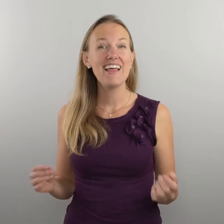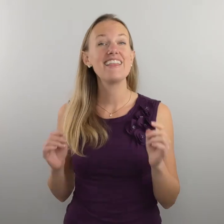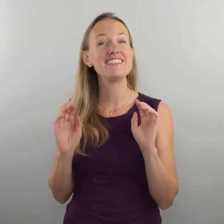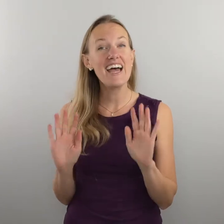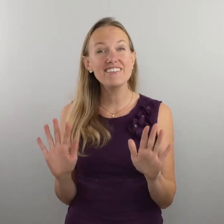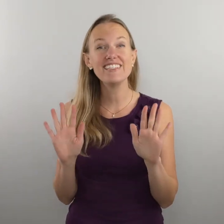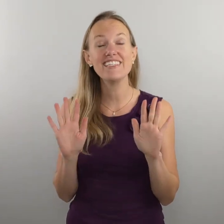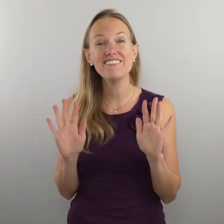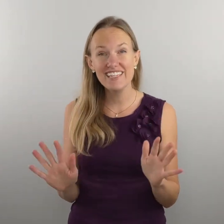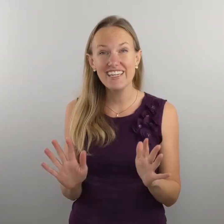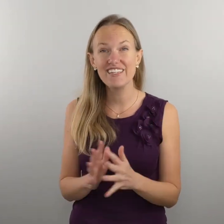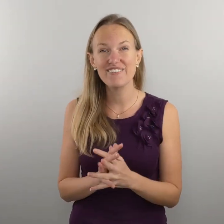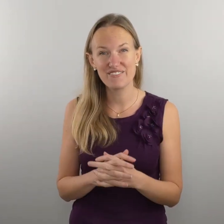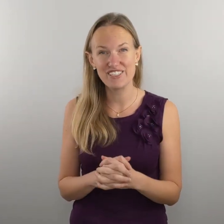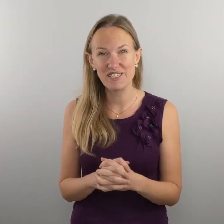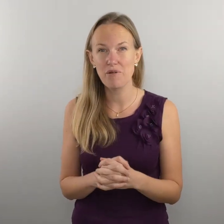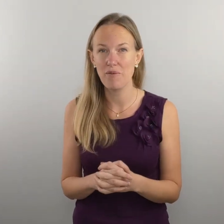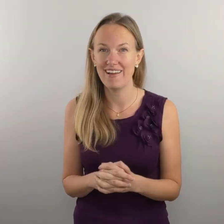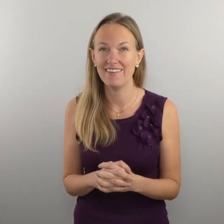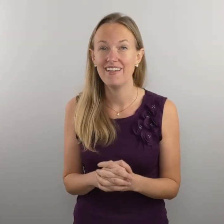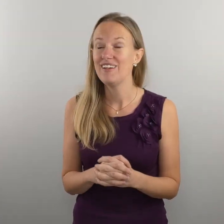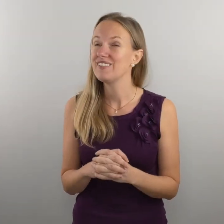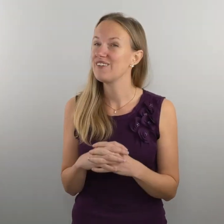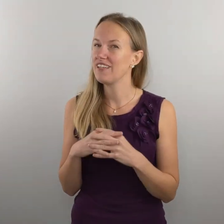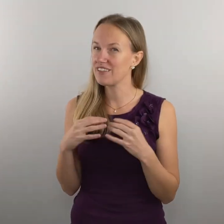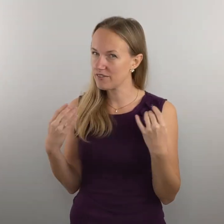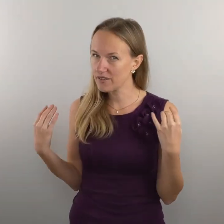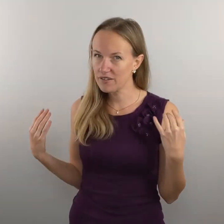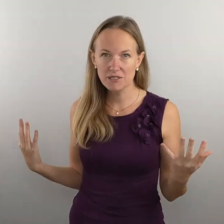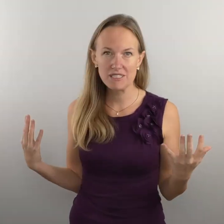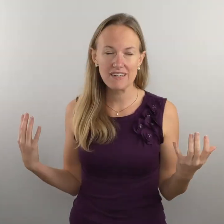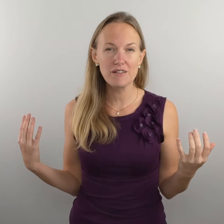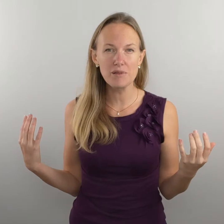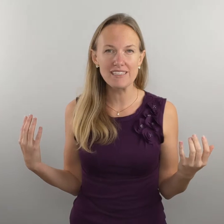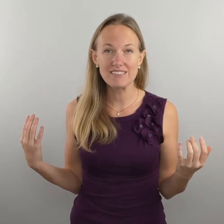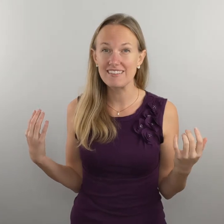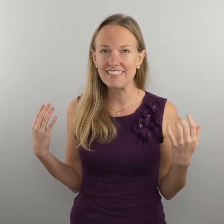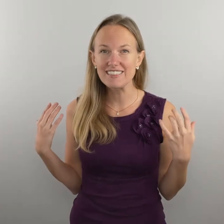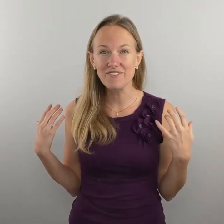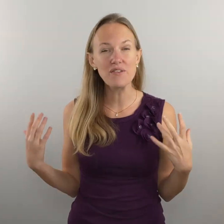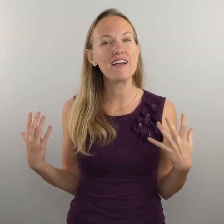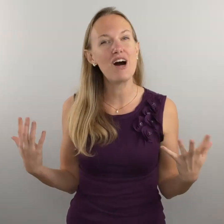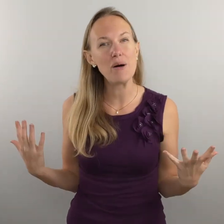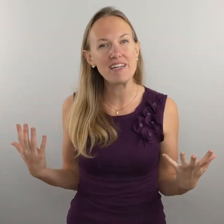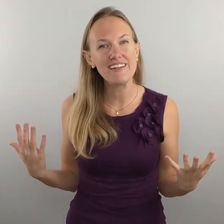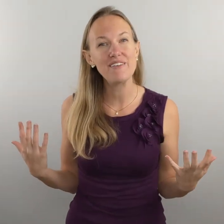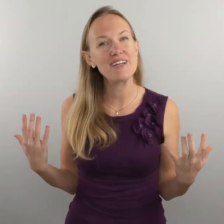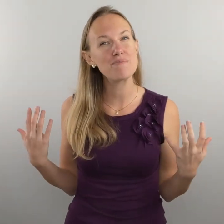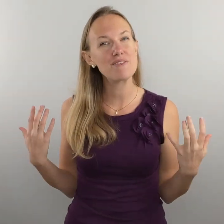That's everything you need for verse number 1. So I learned from the Christmas Carol Blitz, or at least the few that commented, you guys